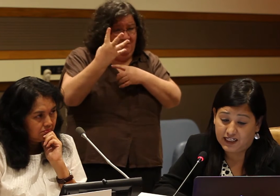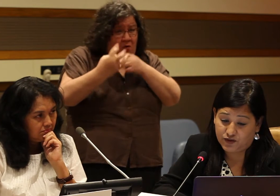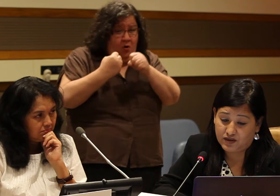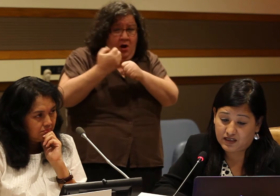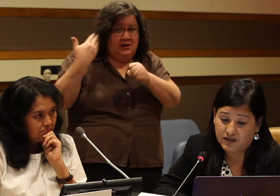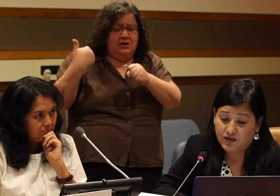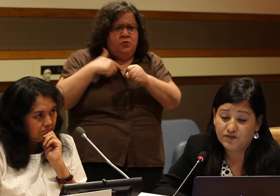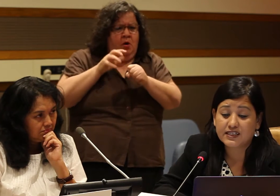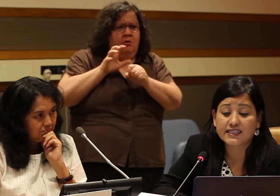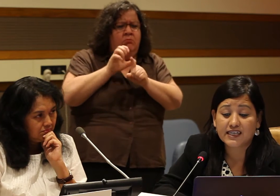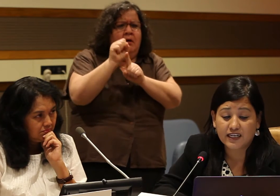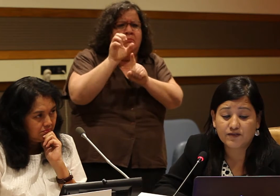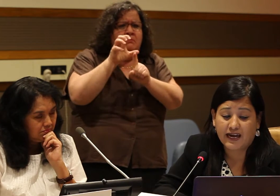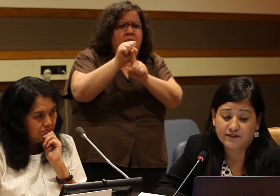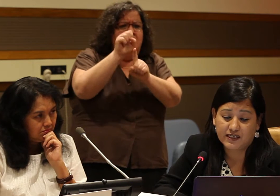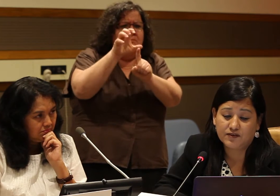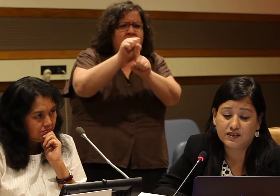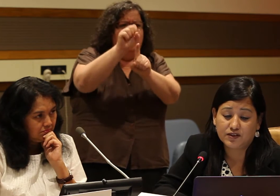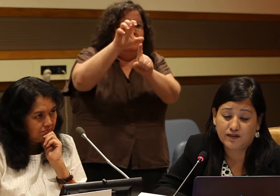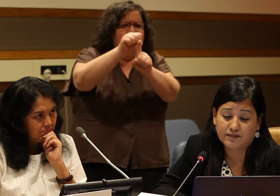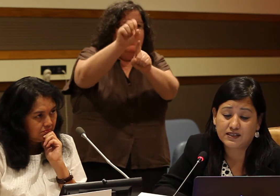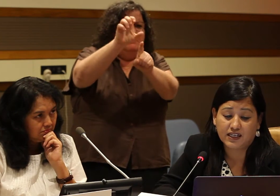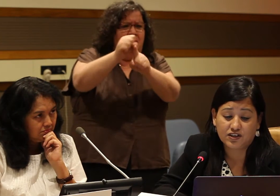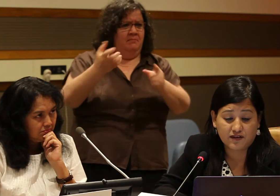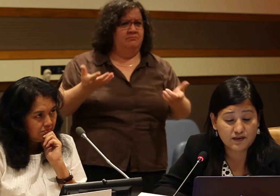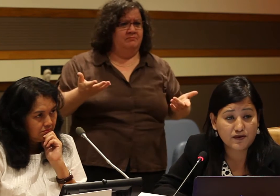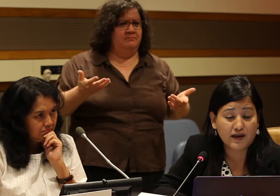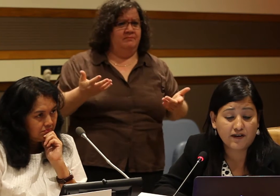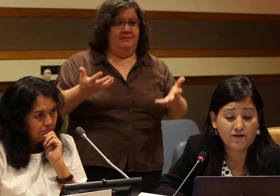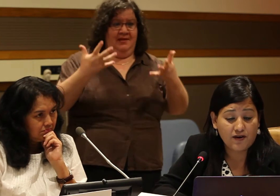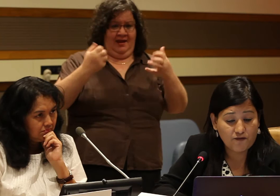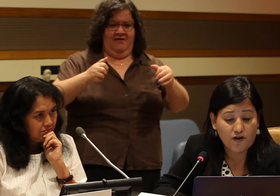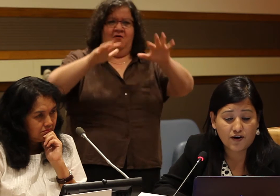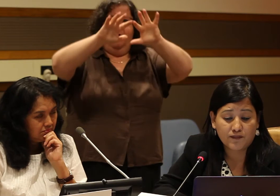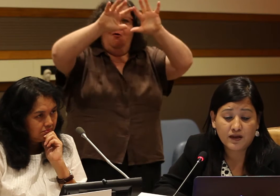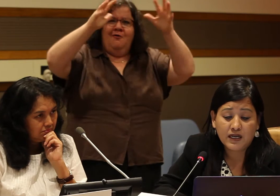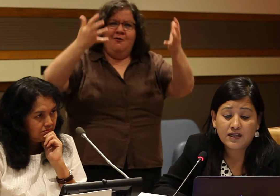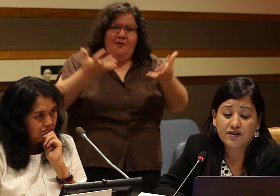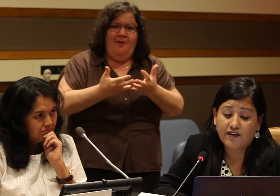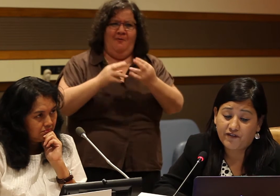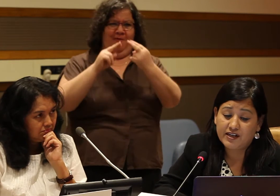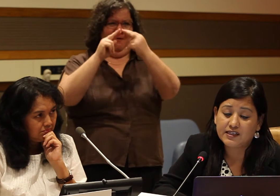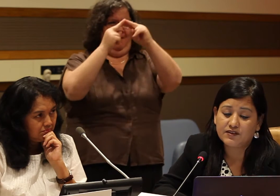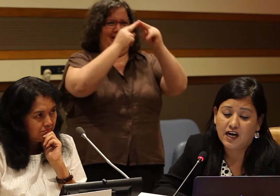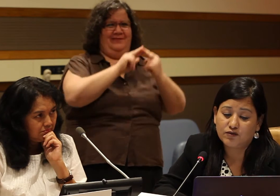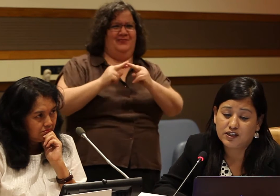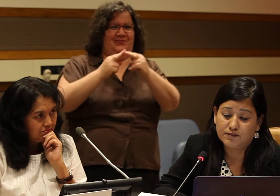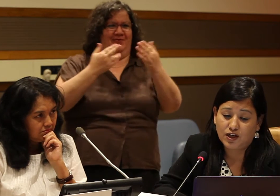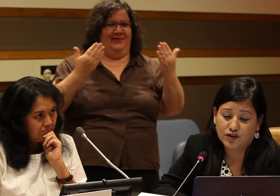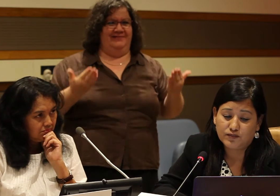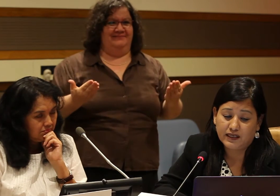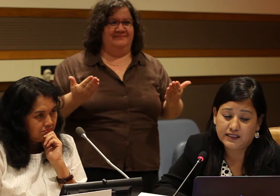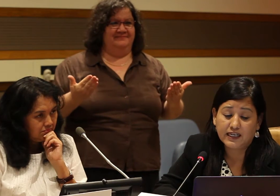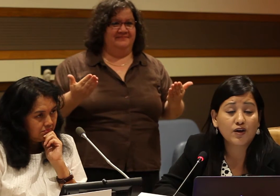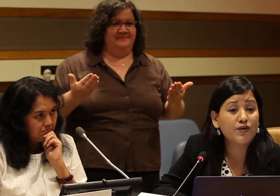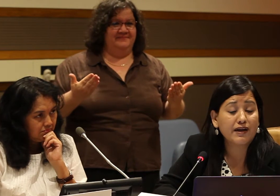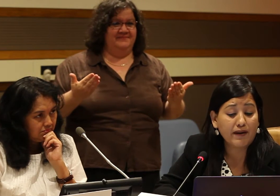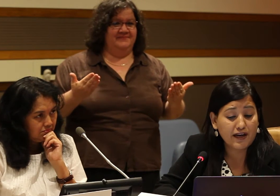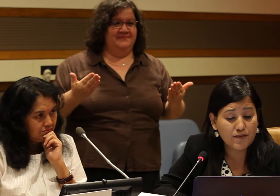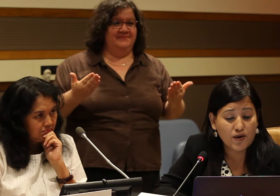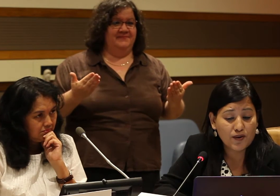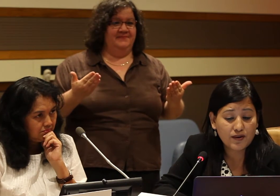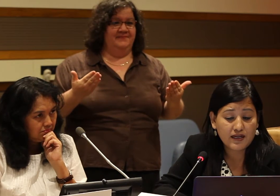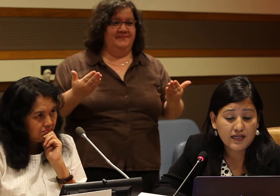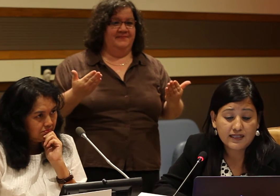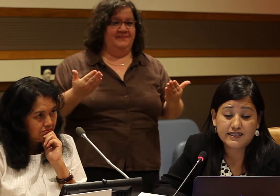global network, with the study we have done with the 12th session of the Permanent Forum, the reference of the outcome document, including